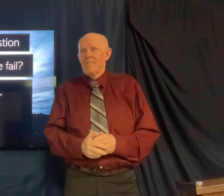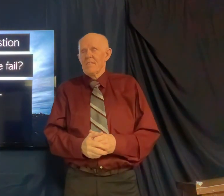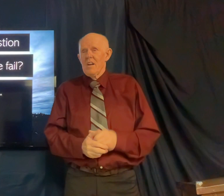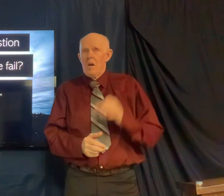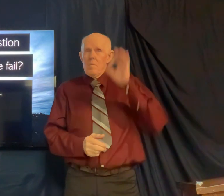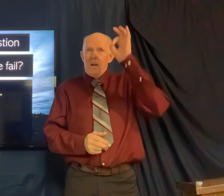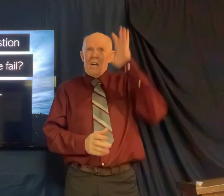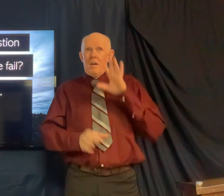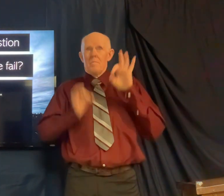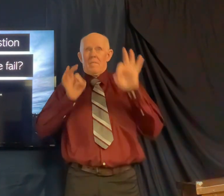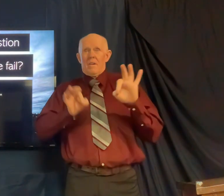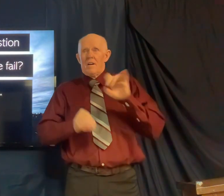perfect.